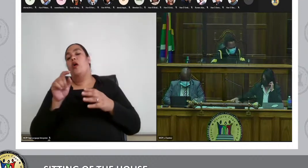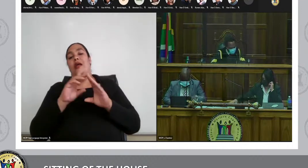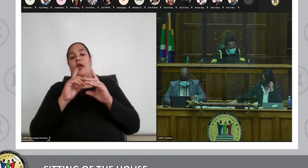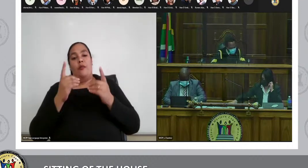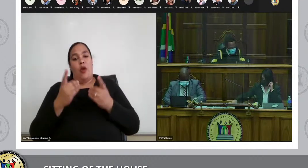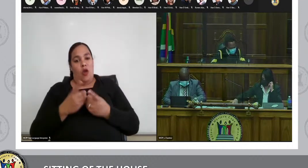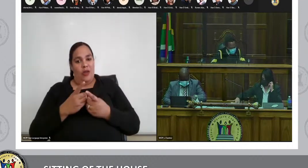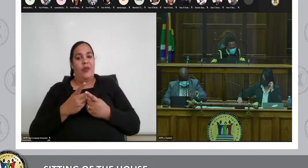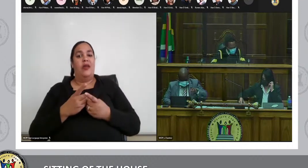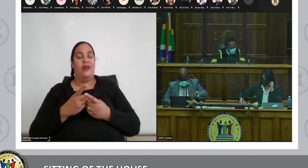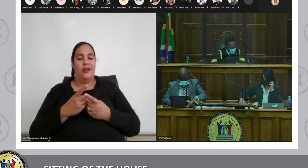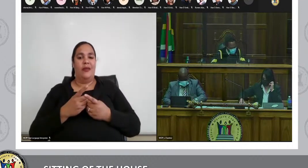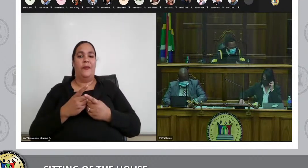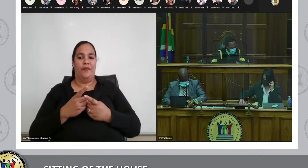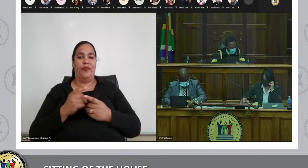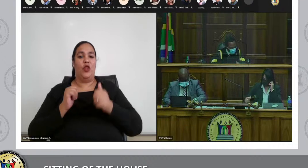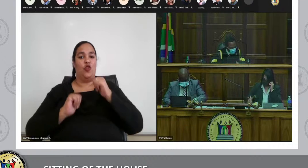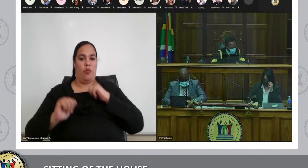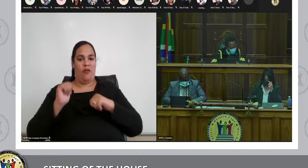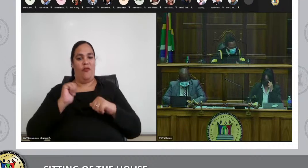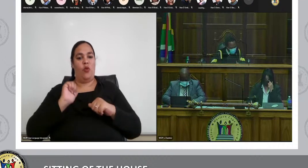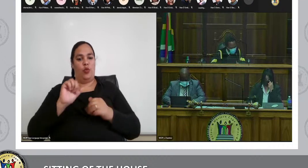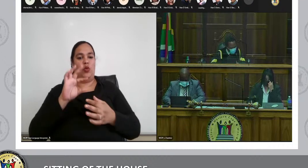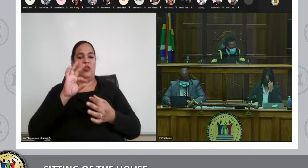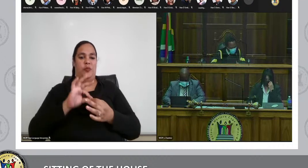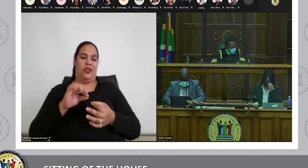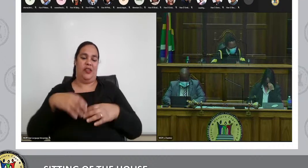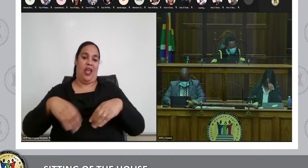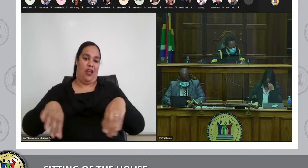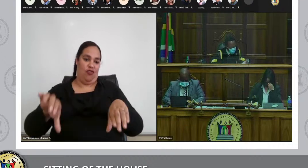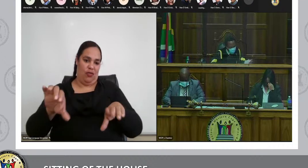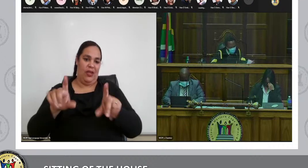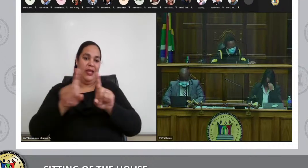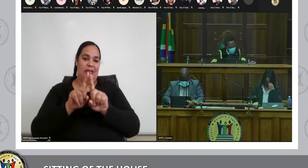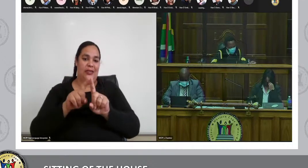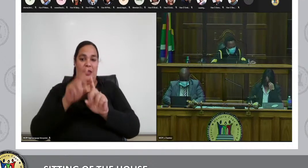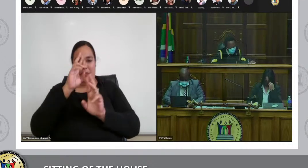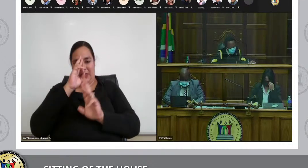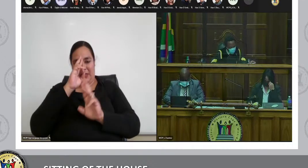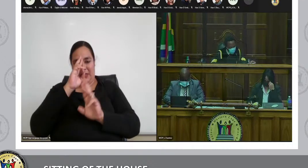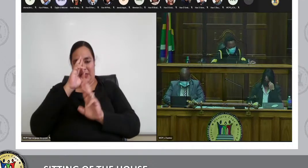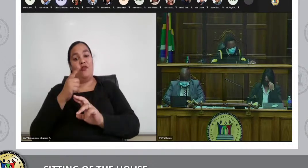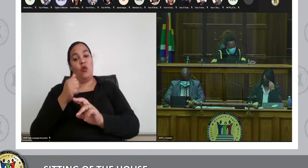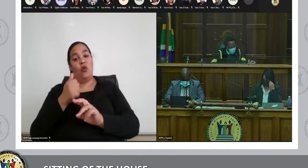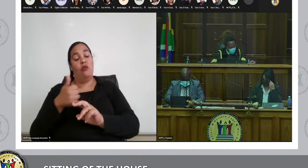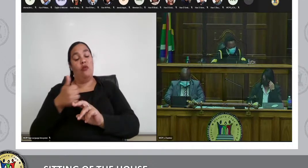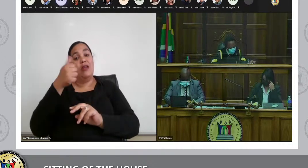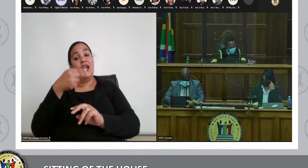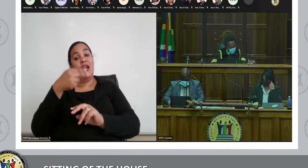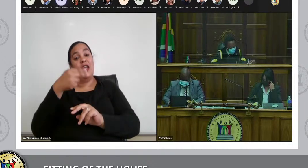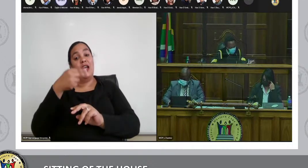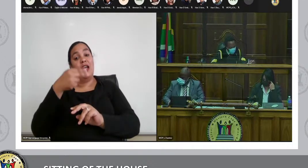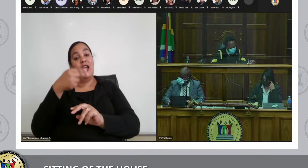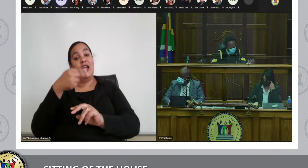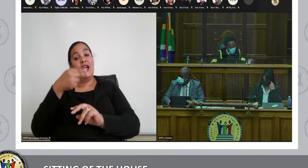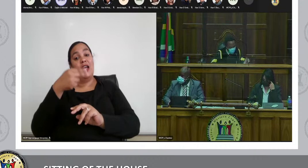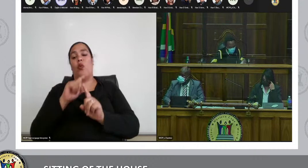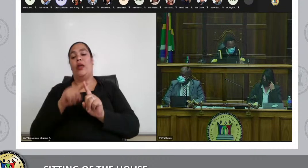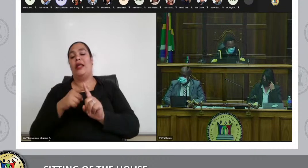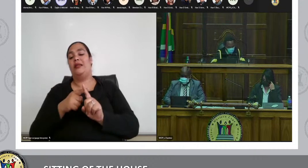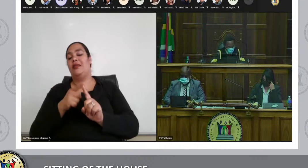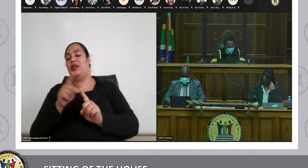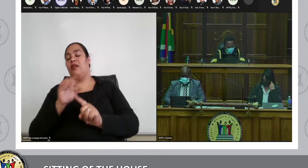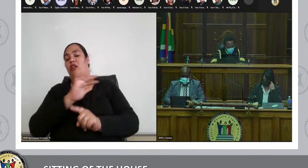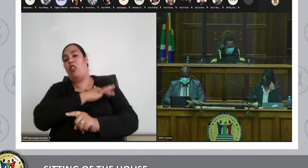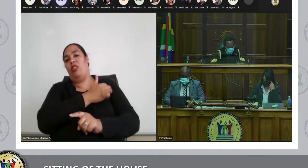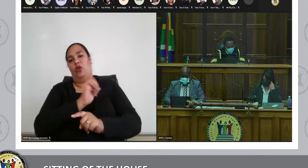designated to perform the specific action, and in respect of heads of department, the relevant executive